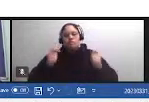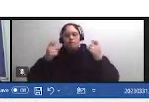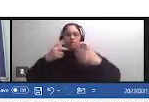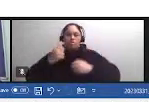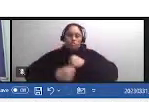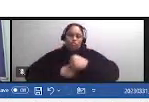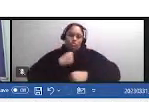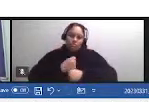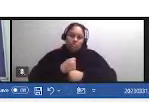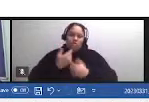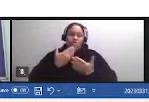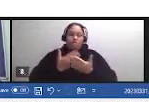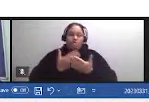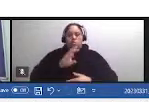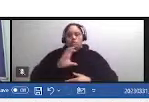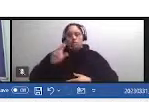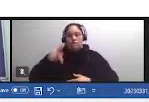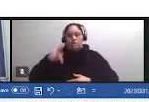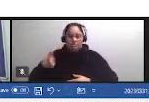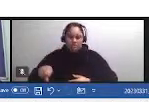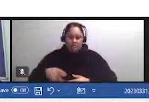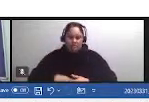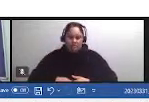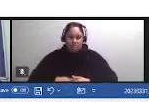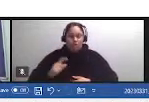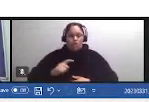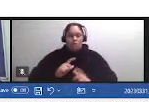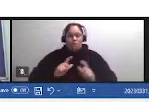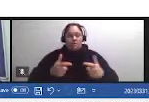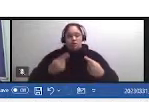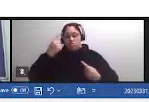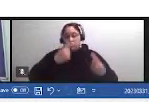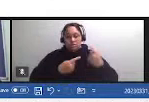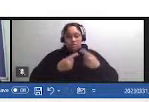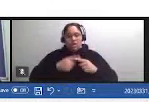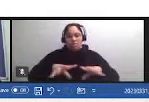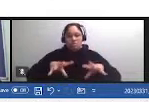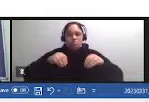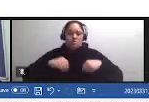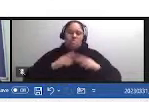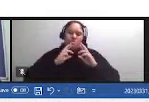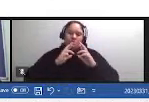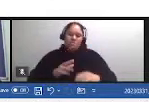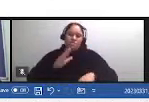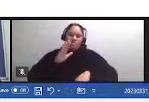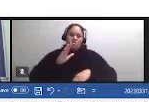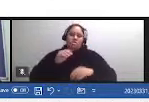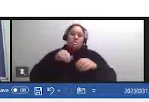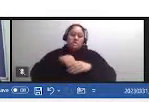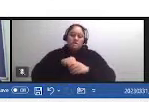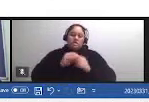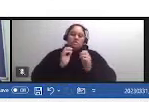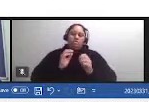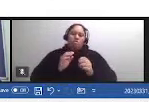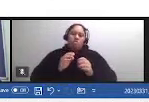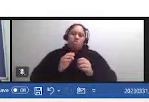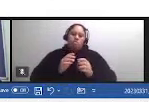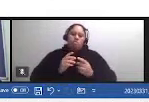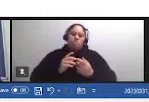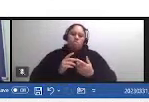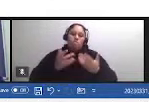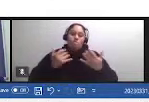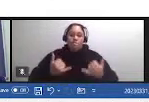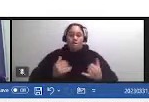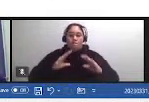2022-2023 financial year for WCPP. The committee considered and adopted this report, or may I at this